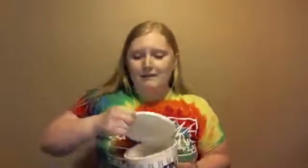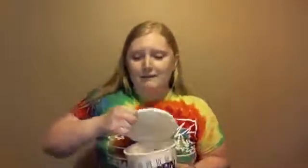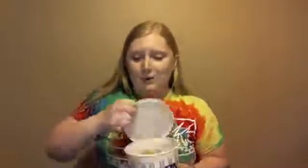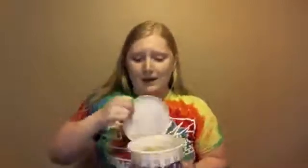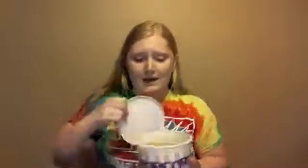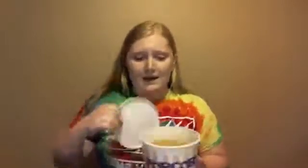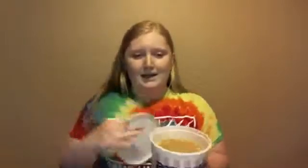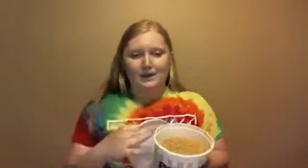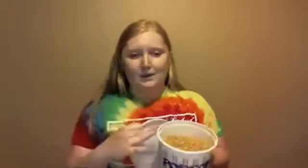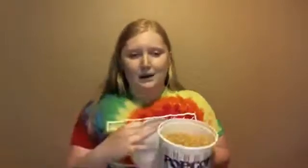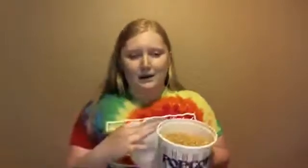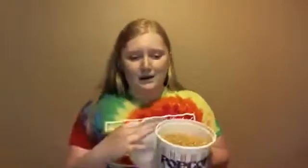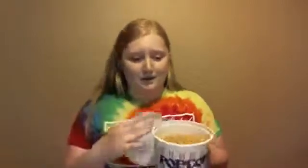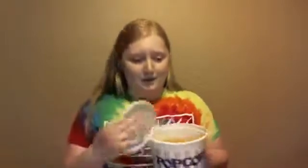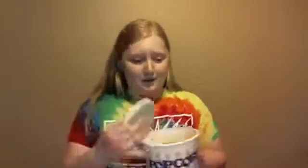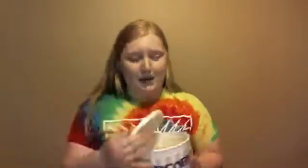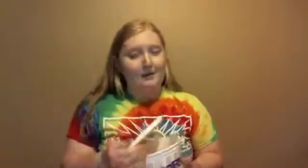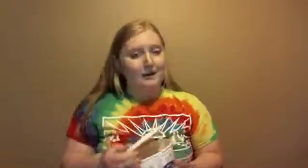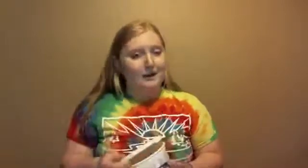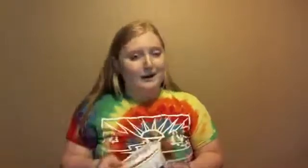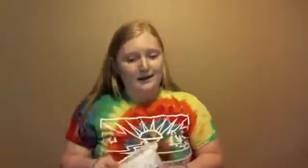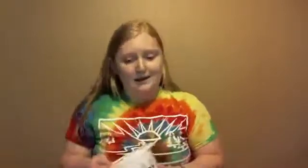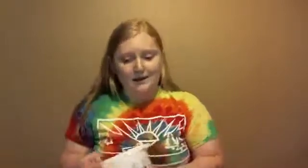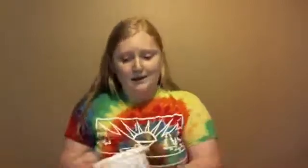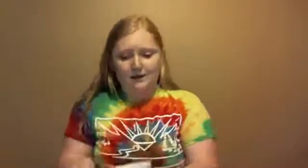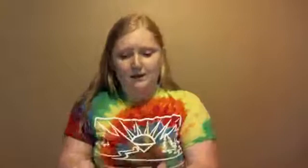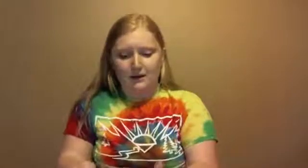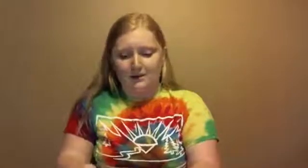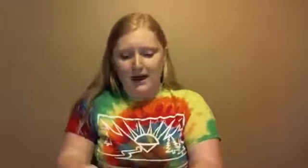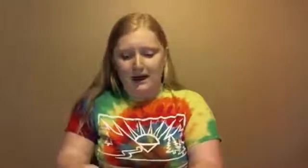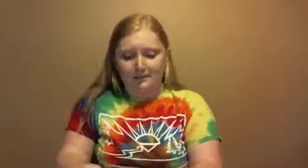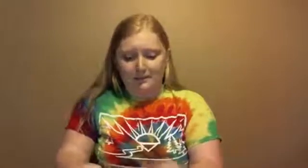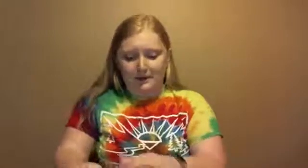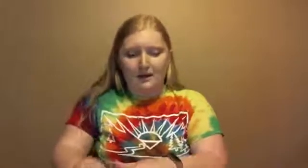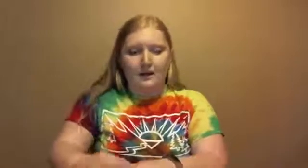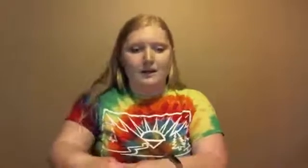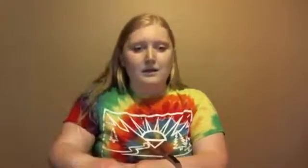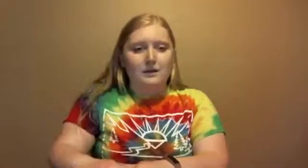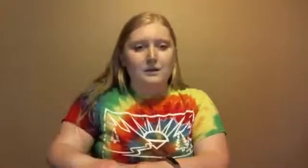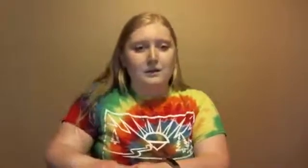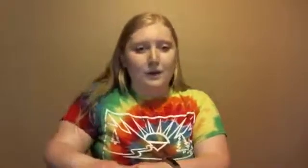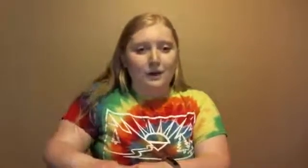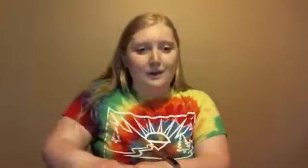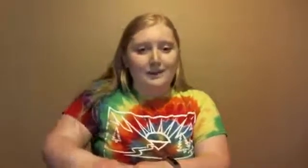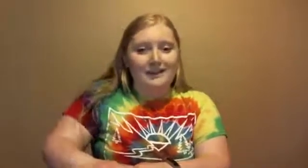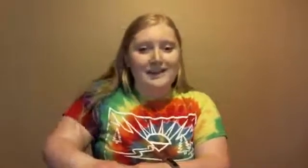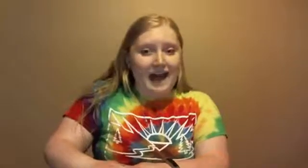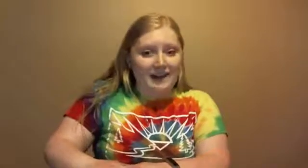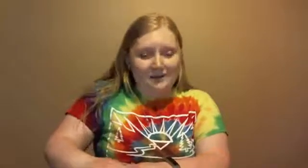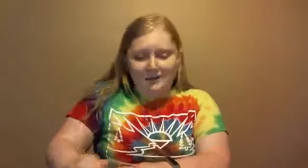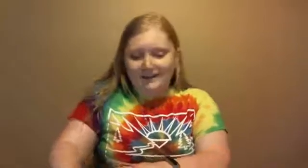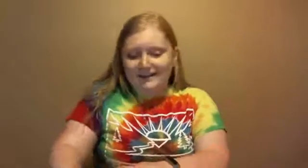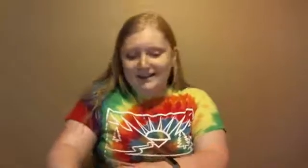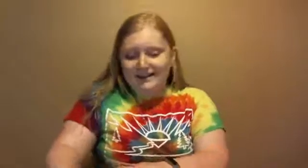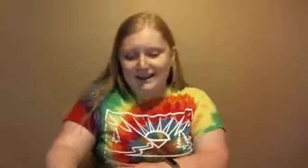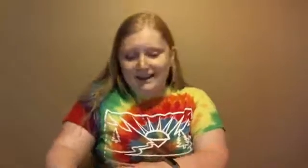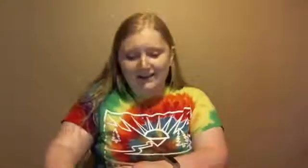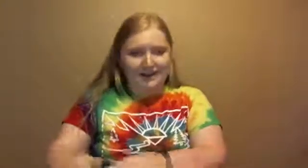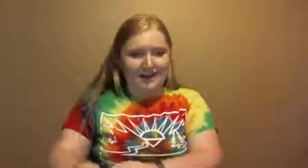for yellow, we're going to put some popcorn in a bag. So that is what today looks like. And